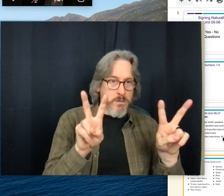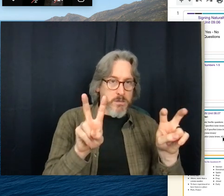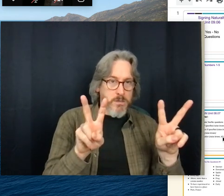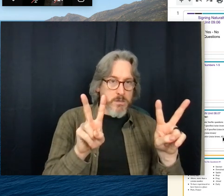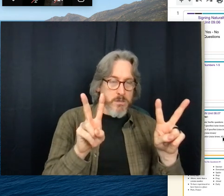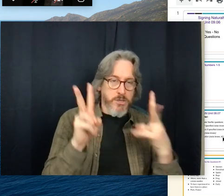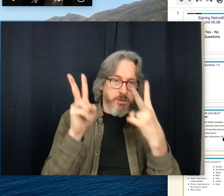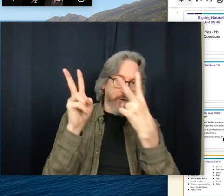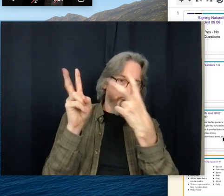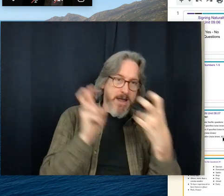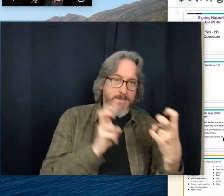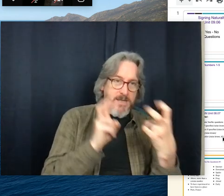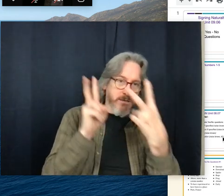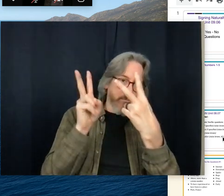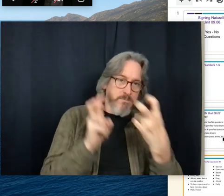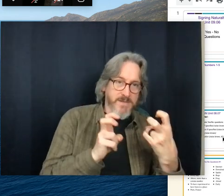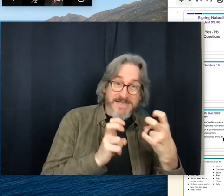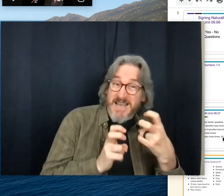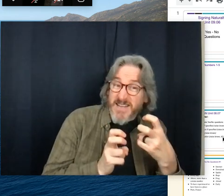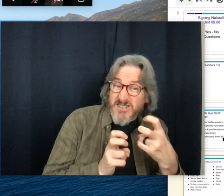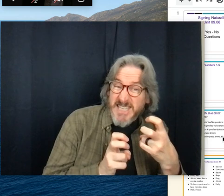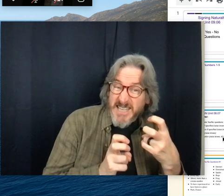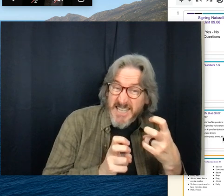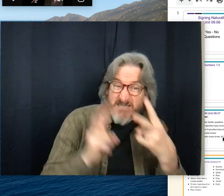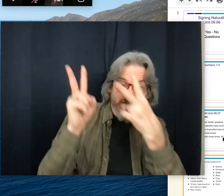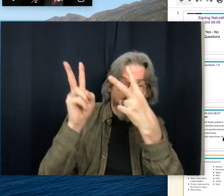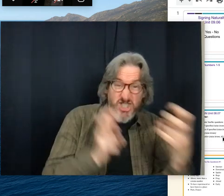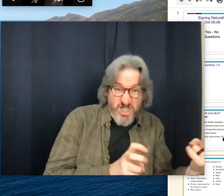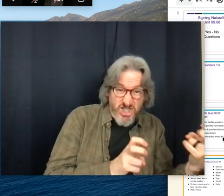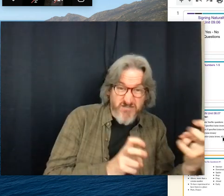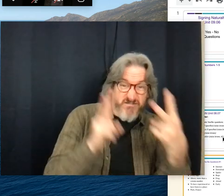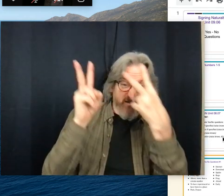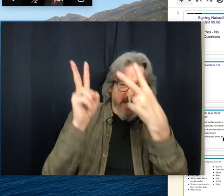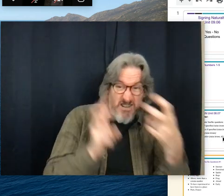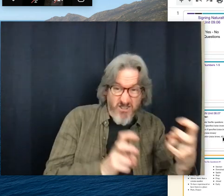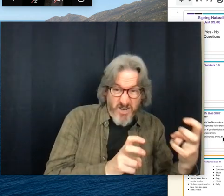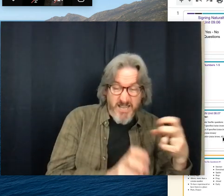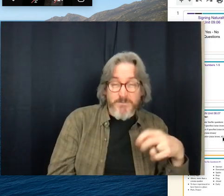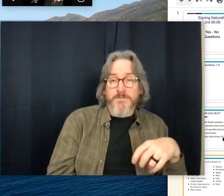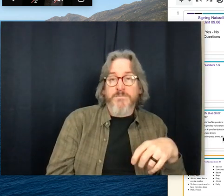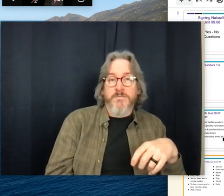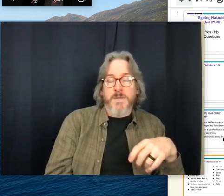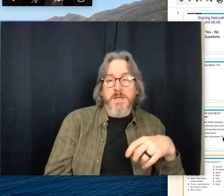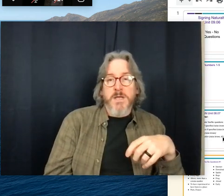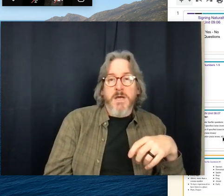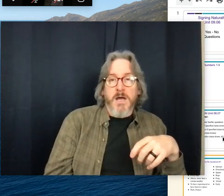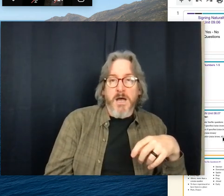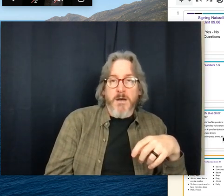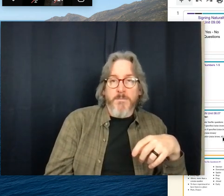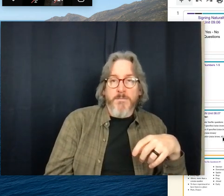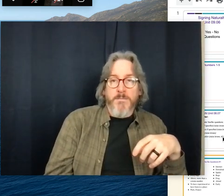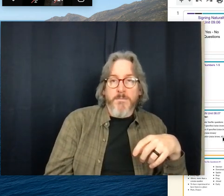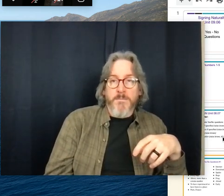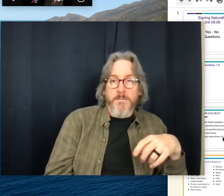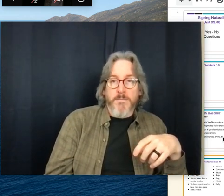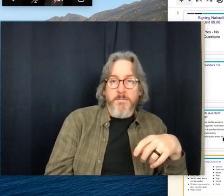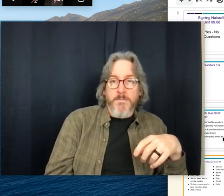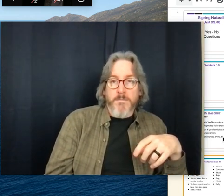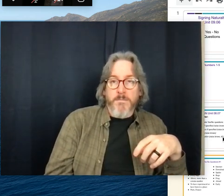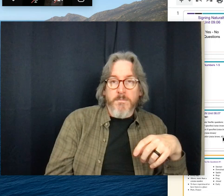Download, you're grabbing it. It's kind of like you're stealing it, downloading it.